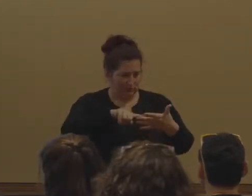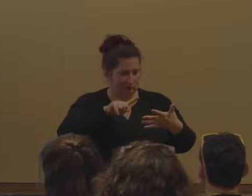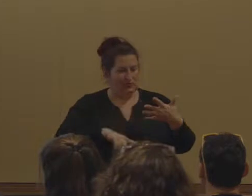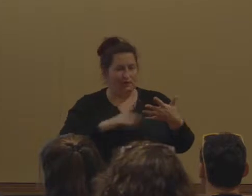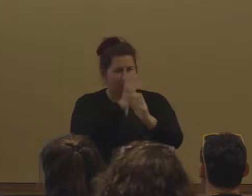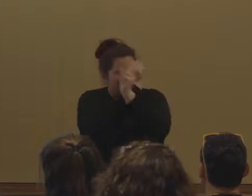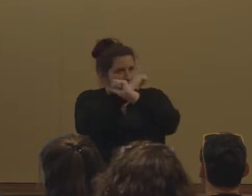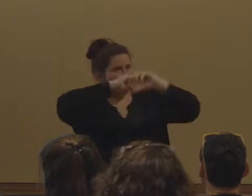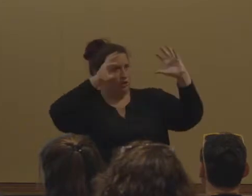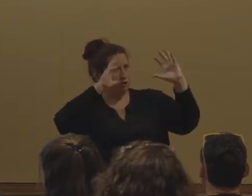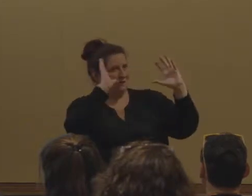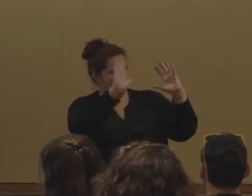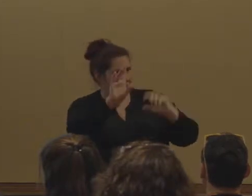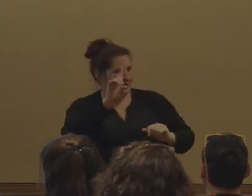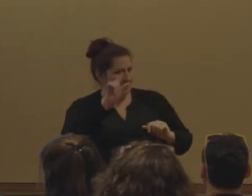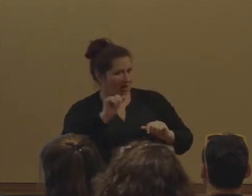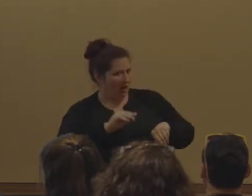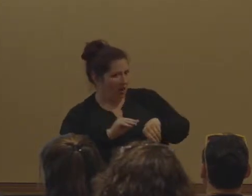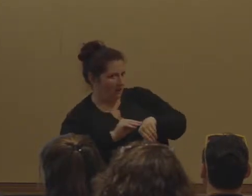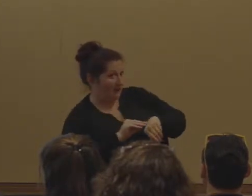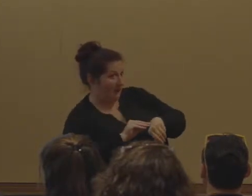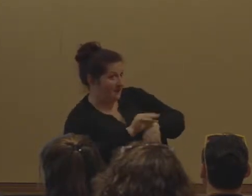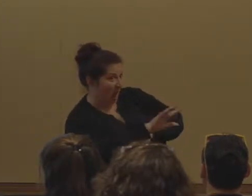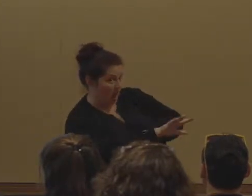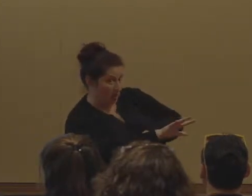getting a picture of how does your disability